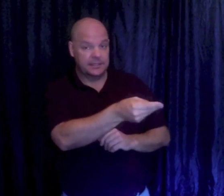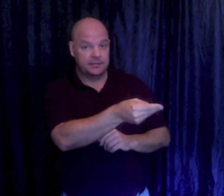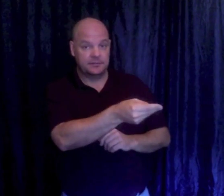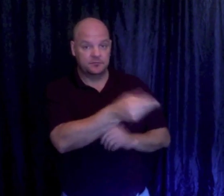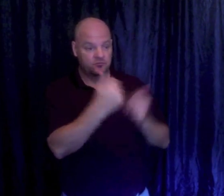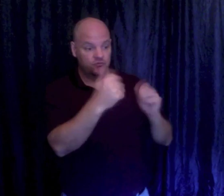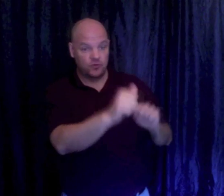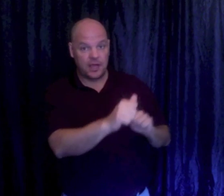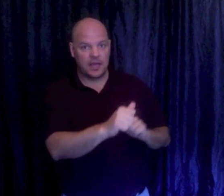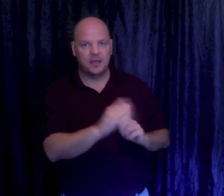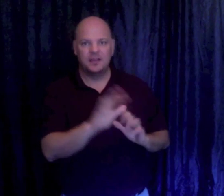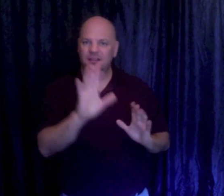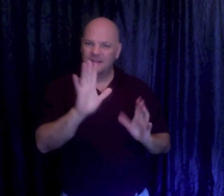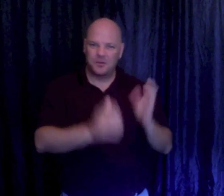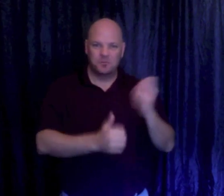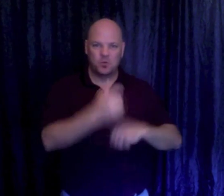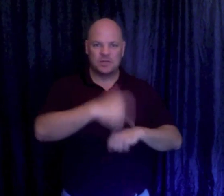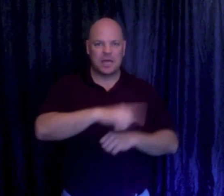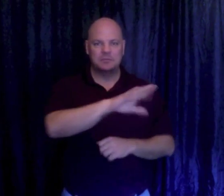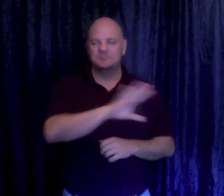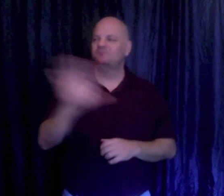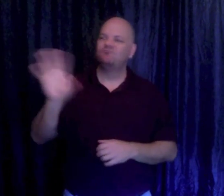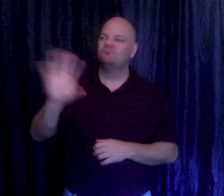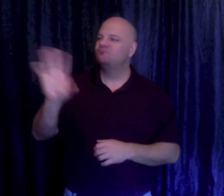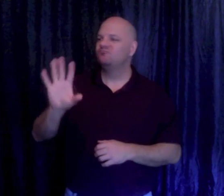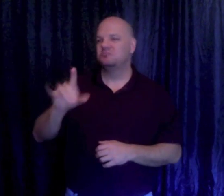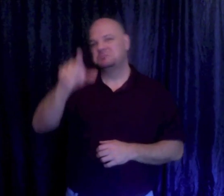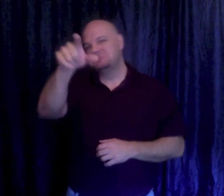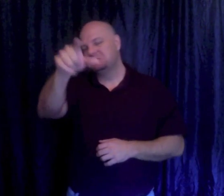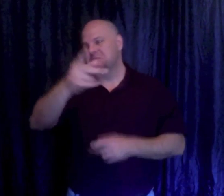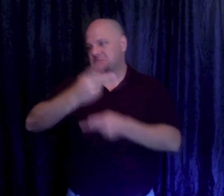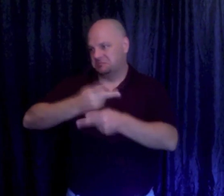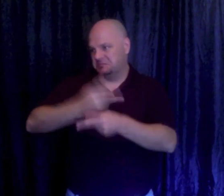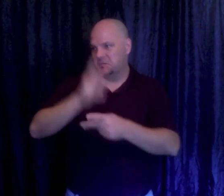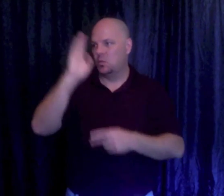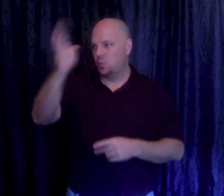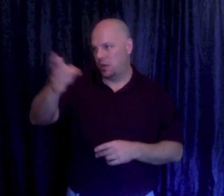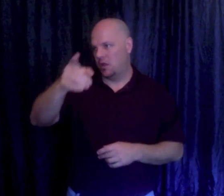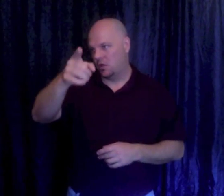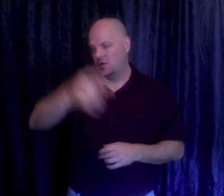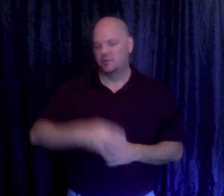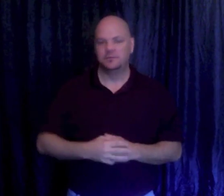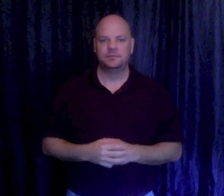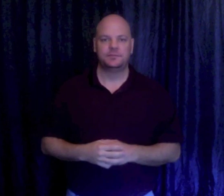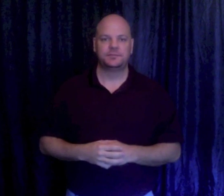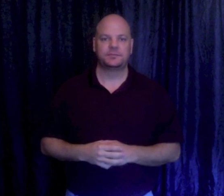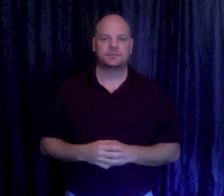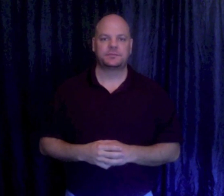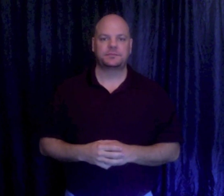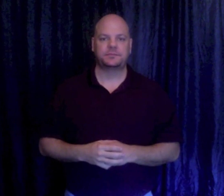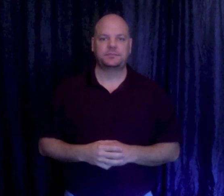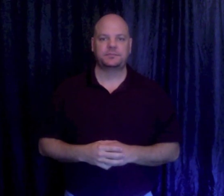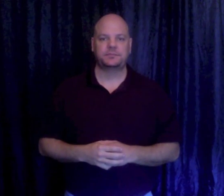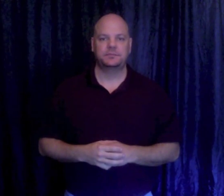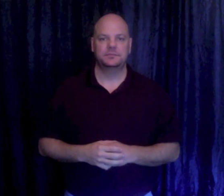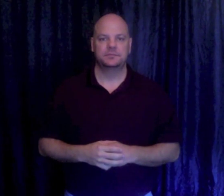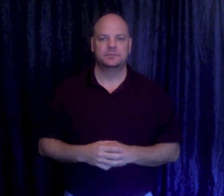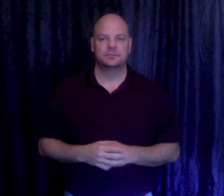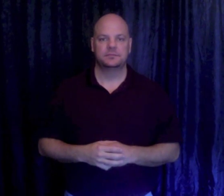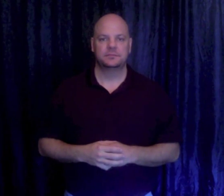times the doctor's going to say, you can let the billing office take care of that. So, even though,